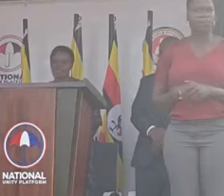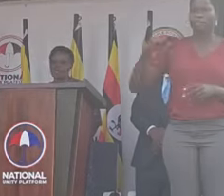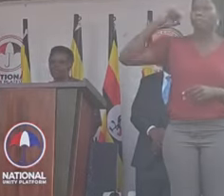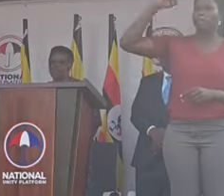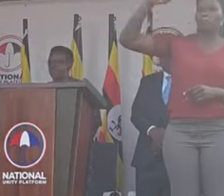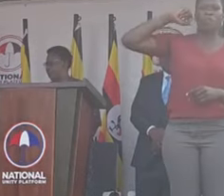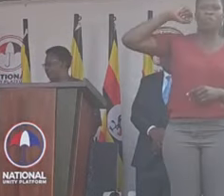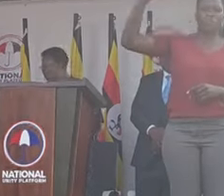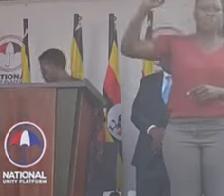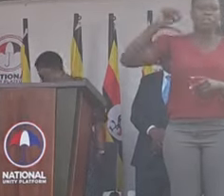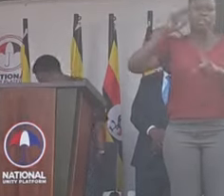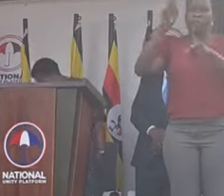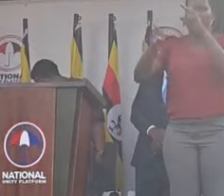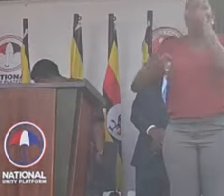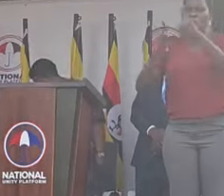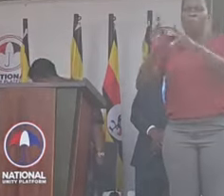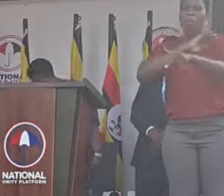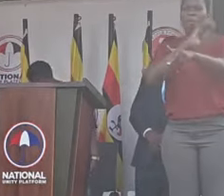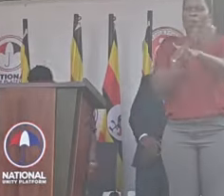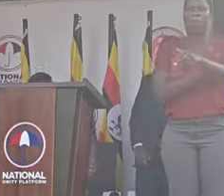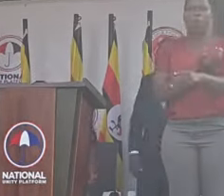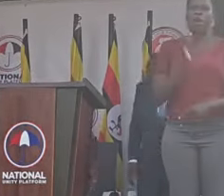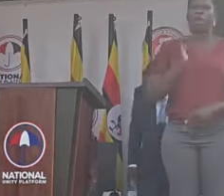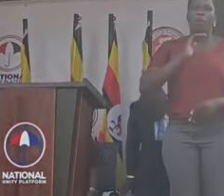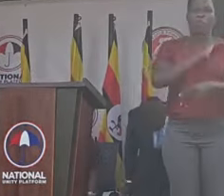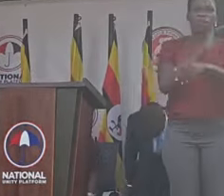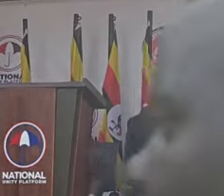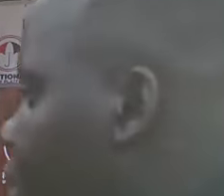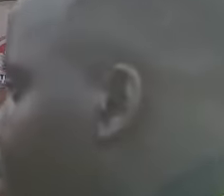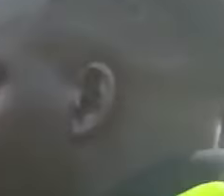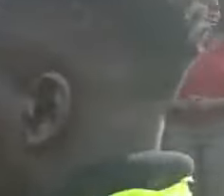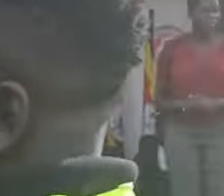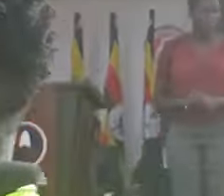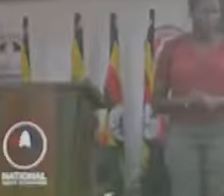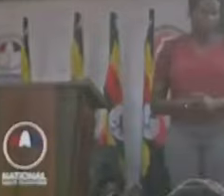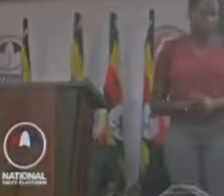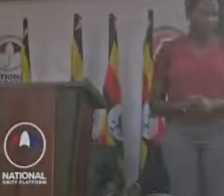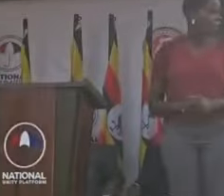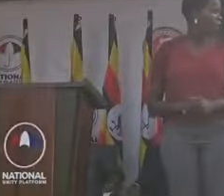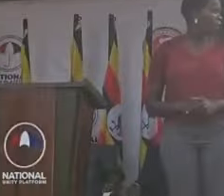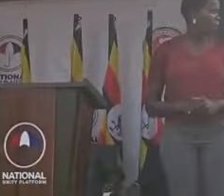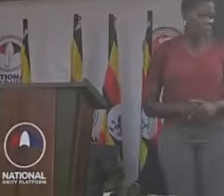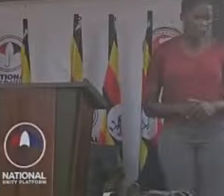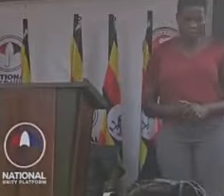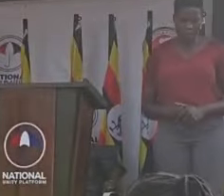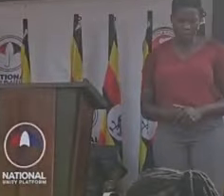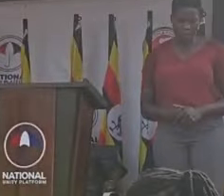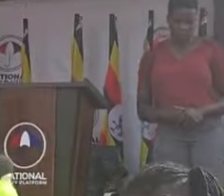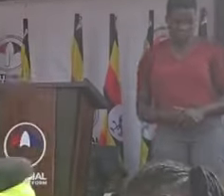People power, our power, people power.